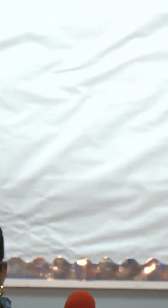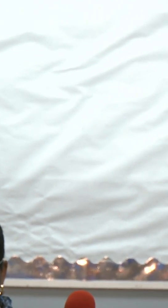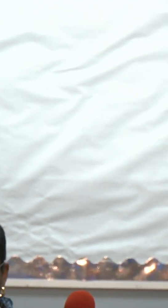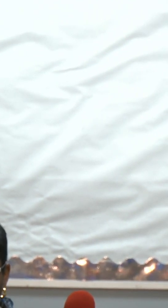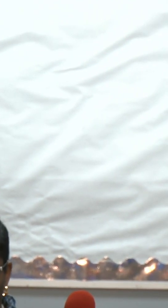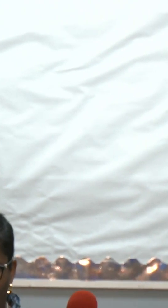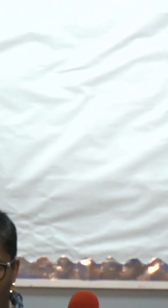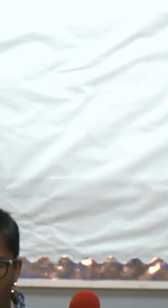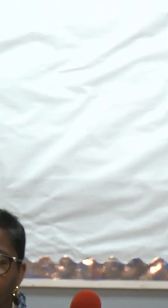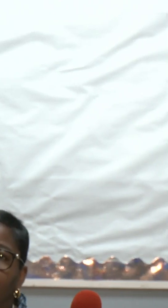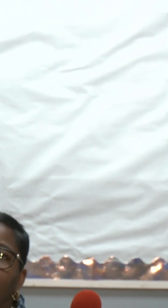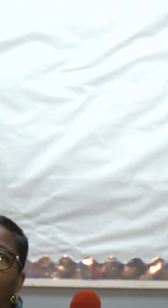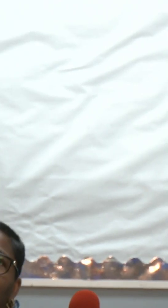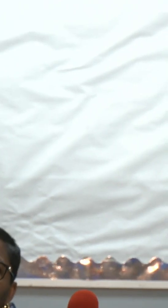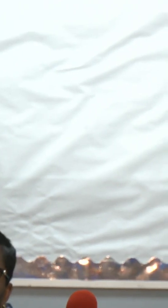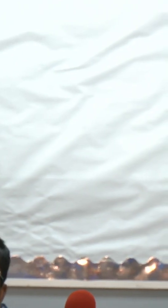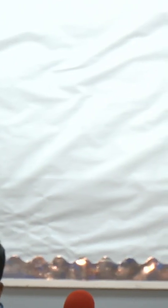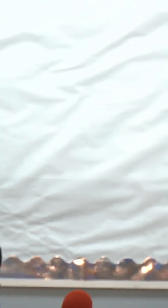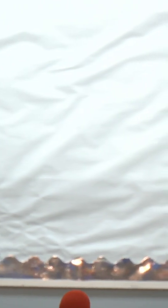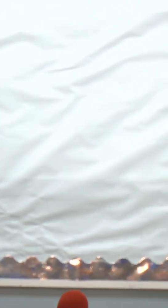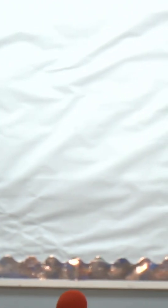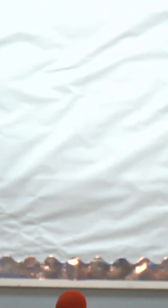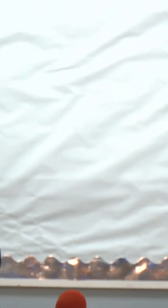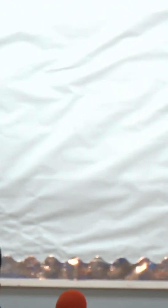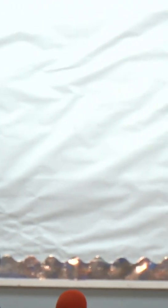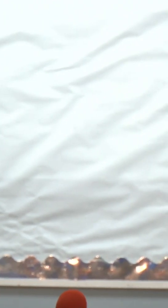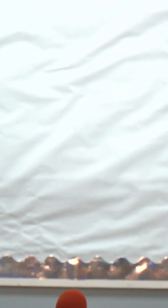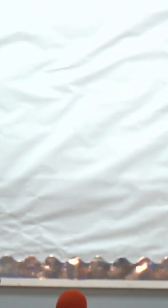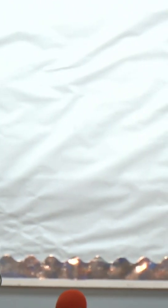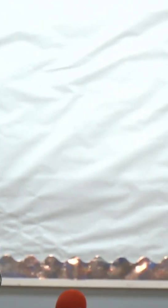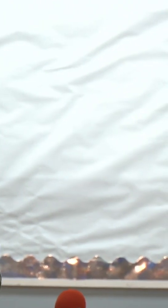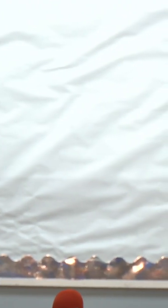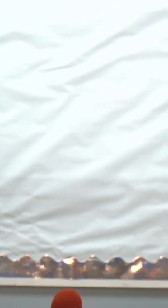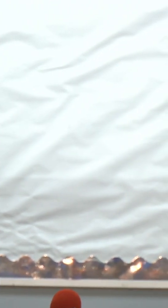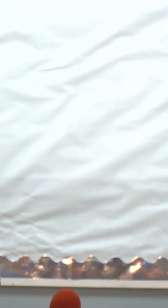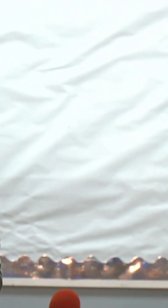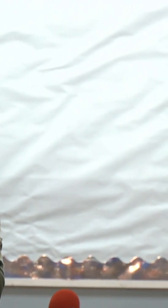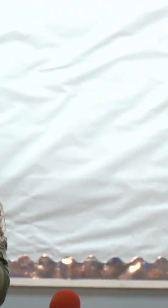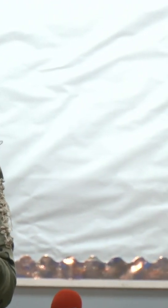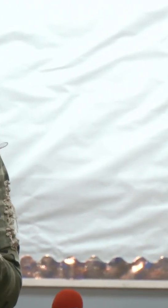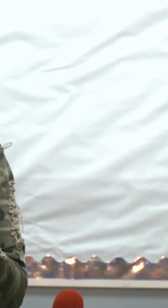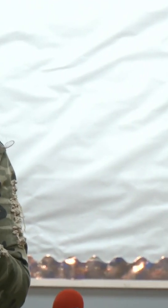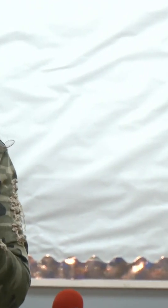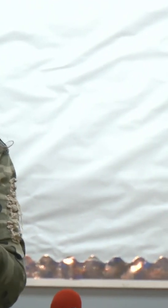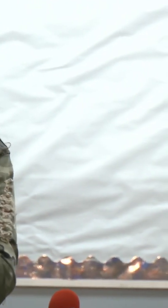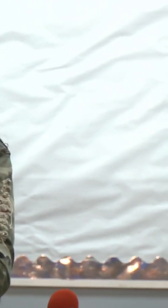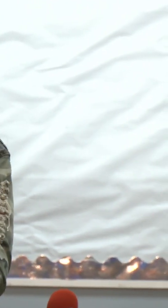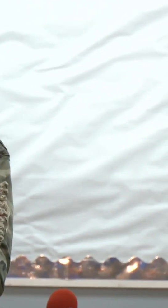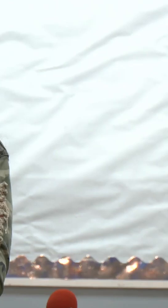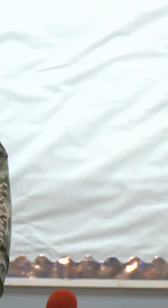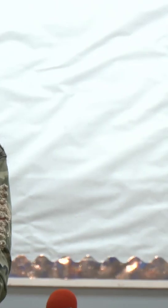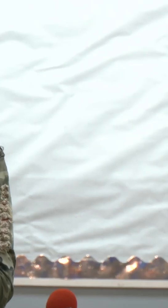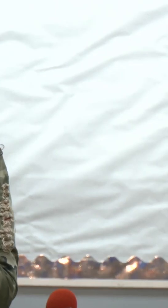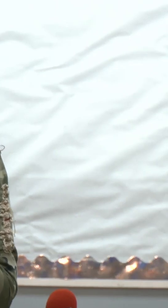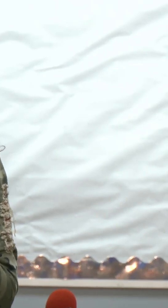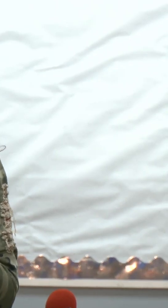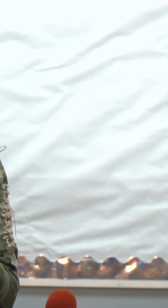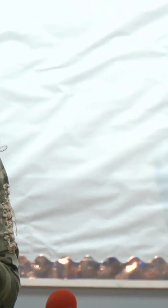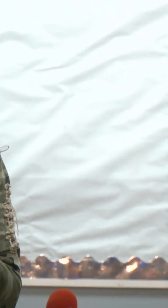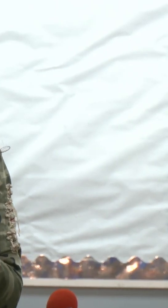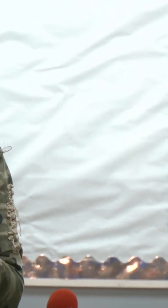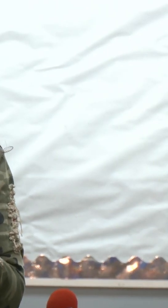last 7 days, 28 days, and over the last year. And I think the last time I looked at it, we filled over 1,000 potholes in